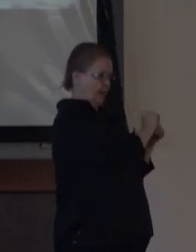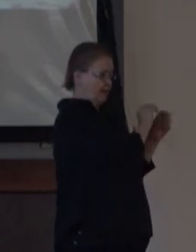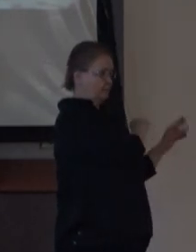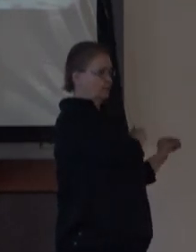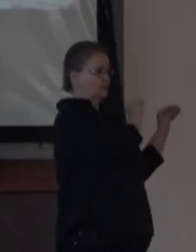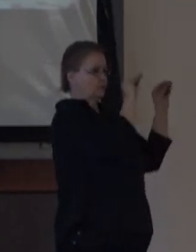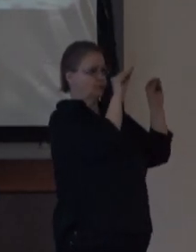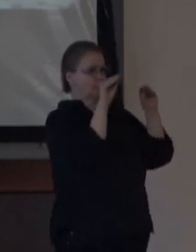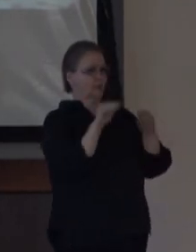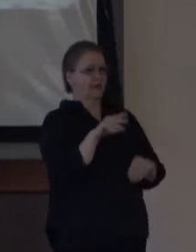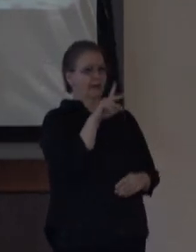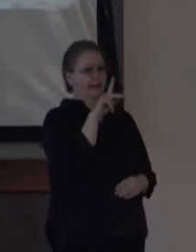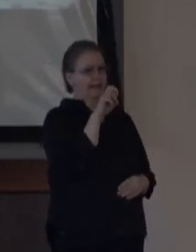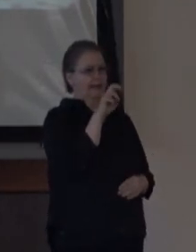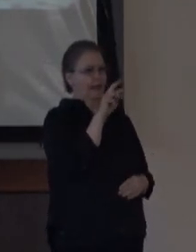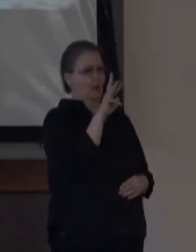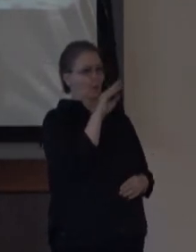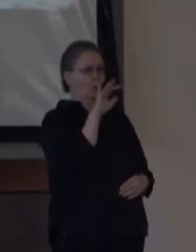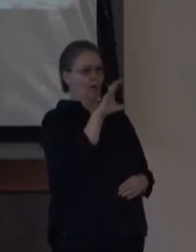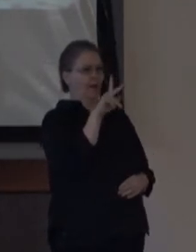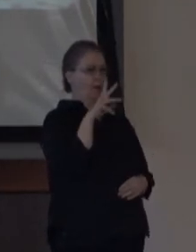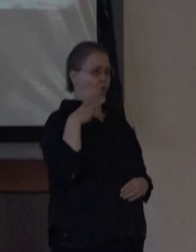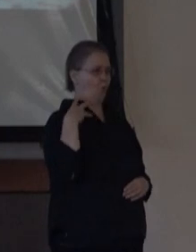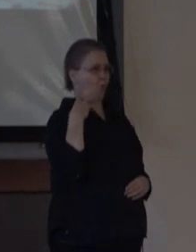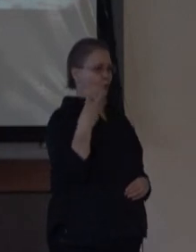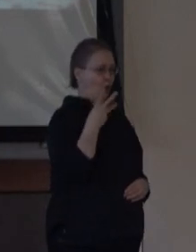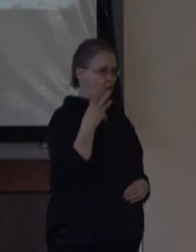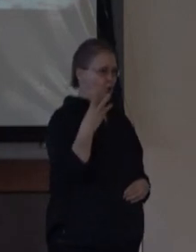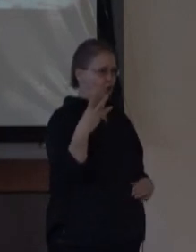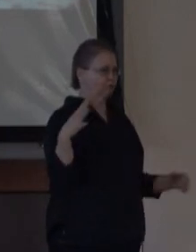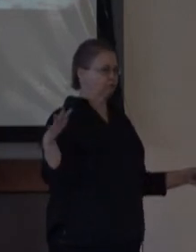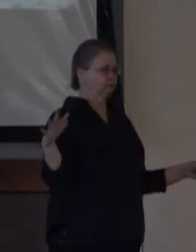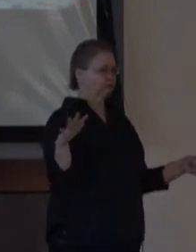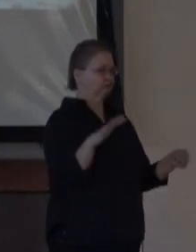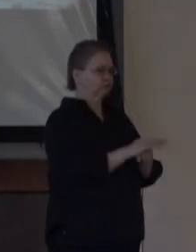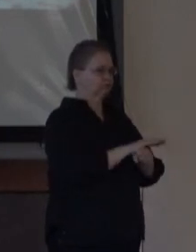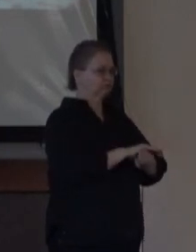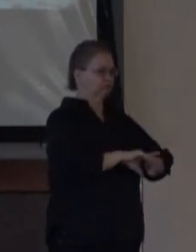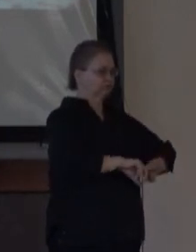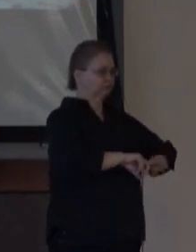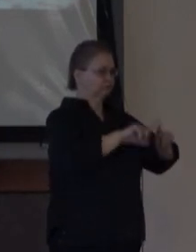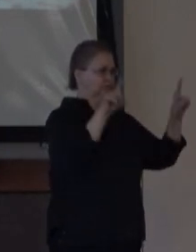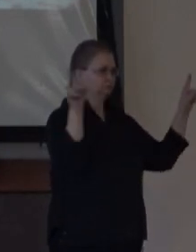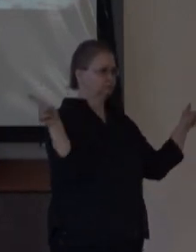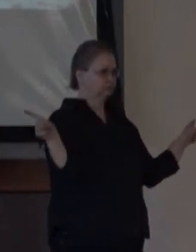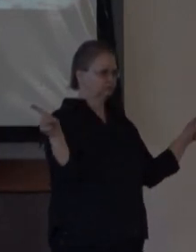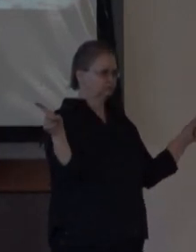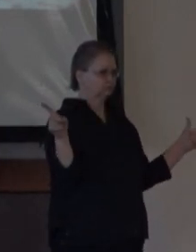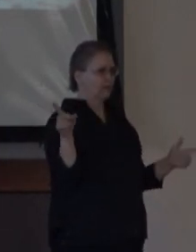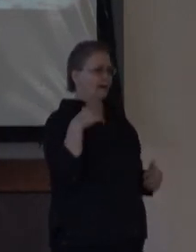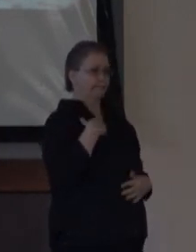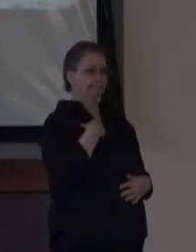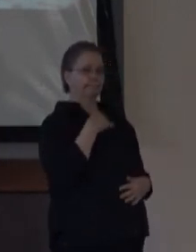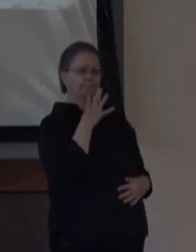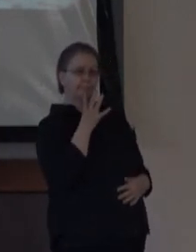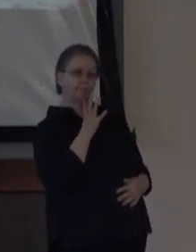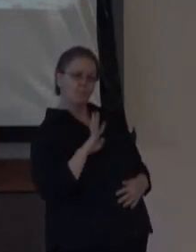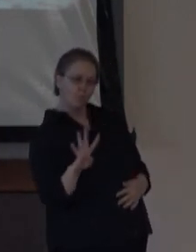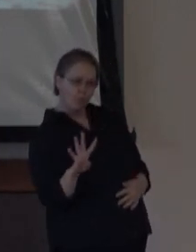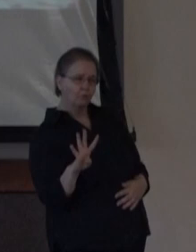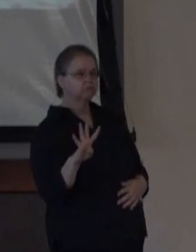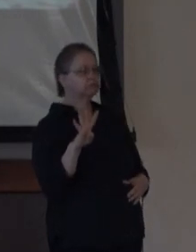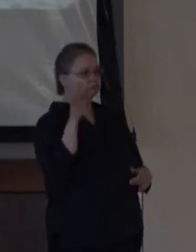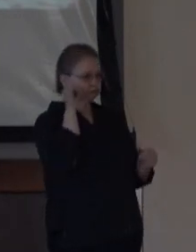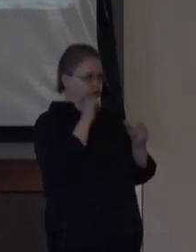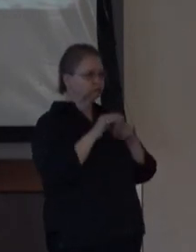to Kennewick, Washington. Completely different. I was 4 years old at the time. I still